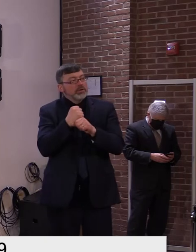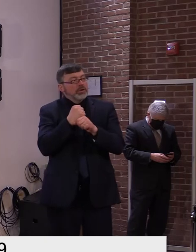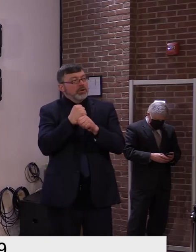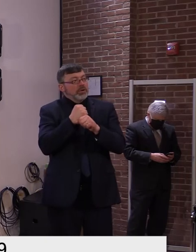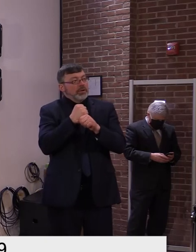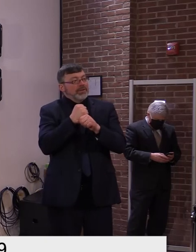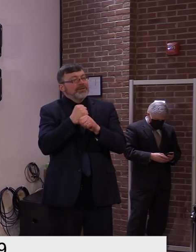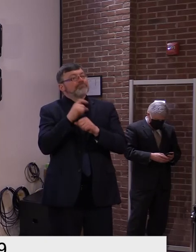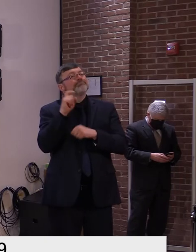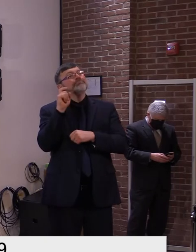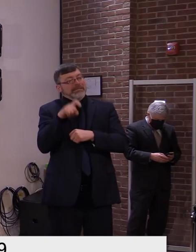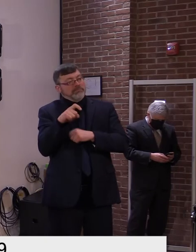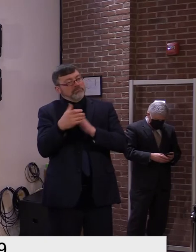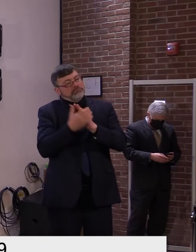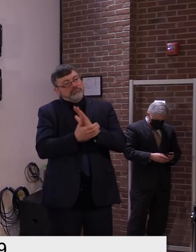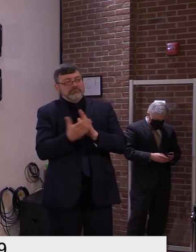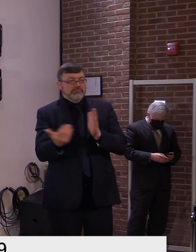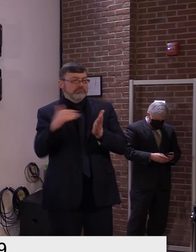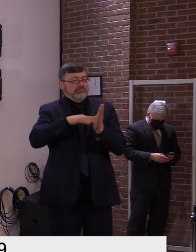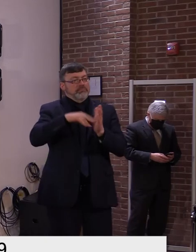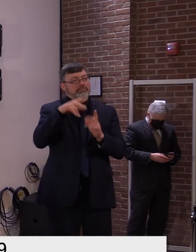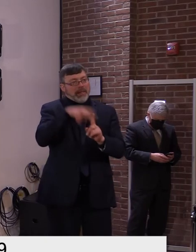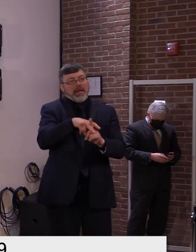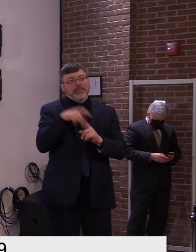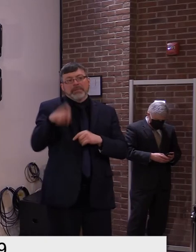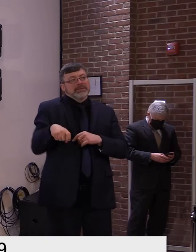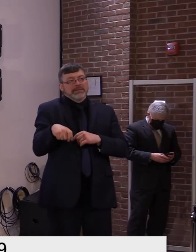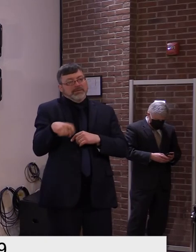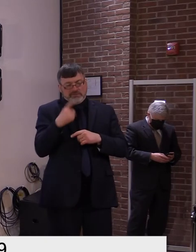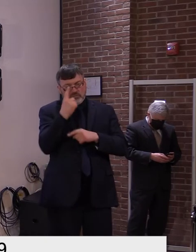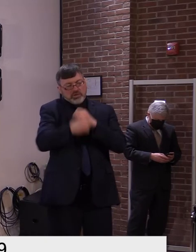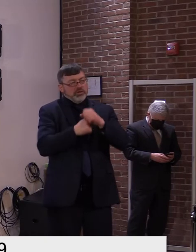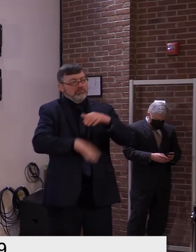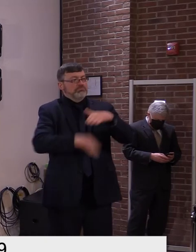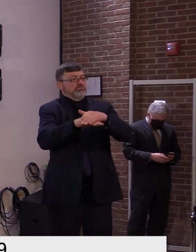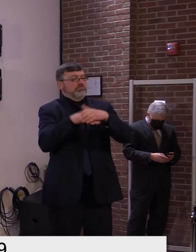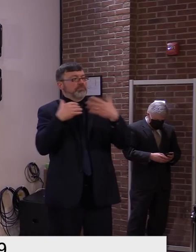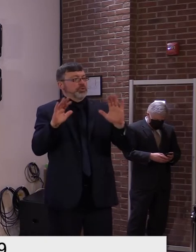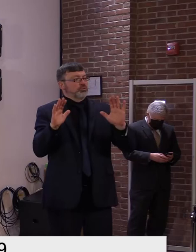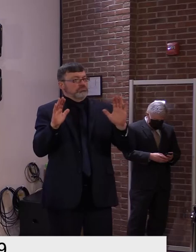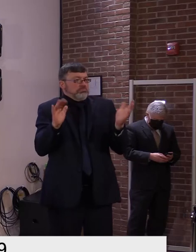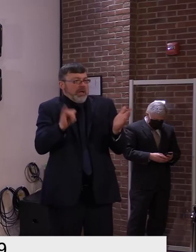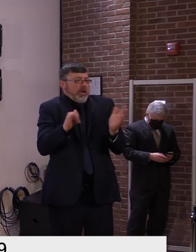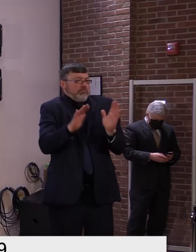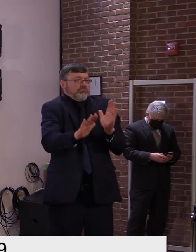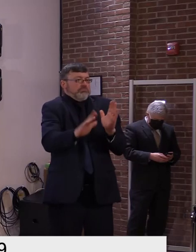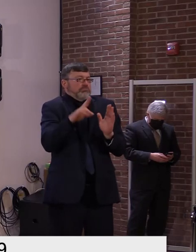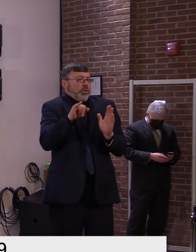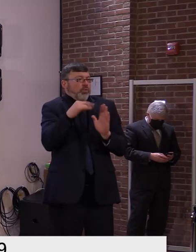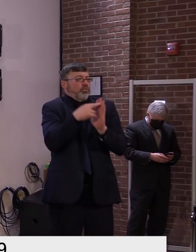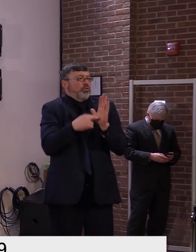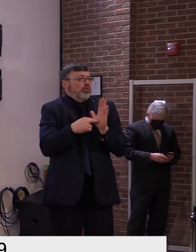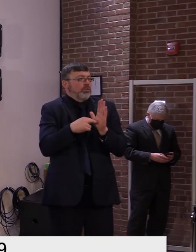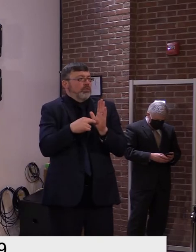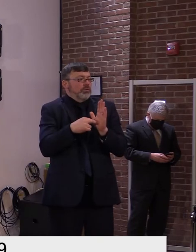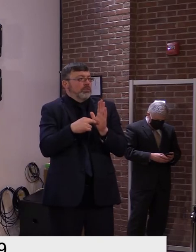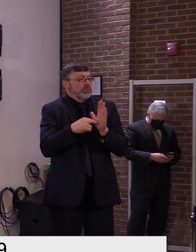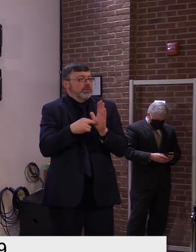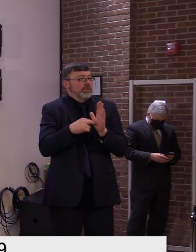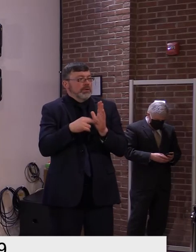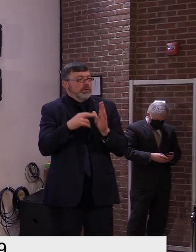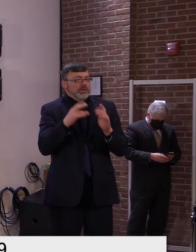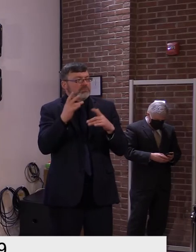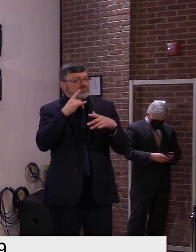mark. And so there are individuals that are having to open a new claim, which is standard,